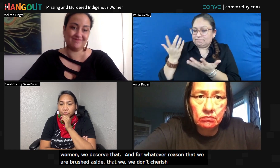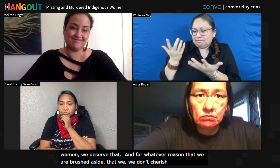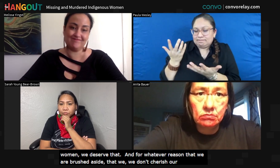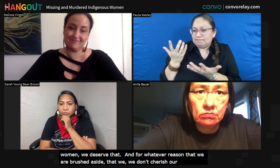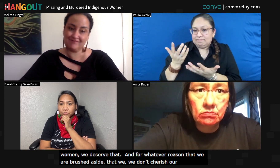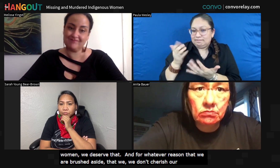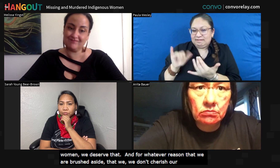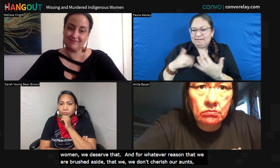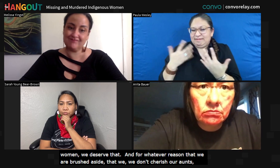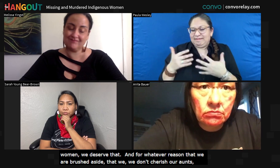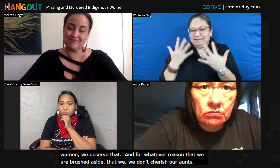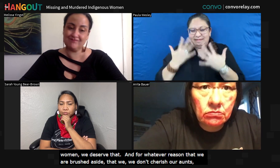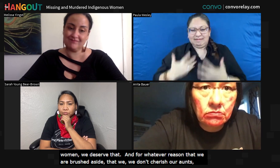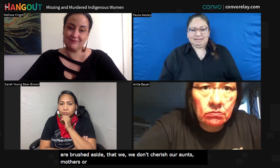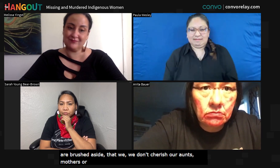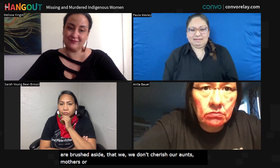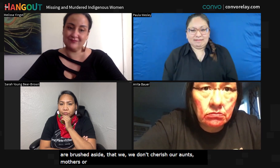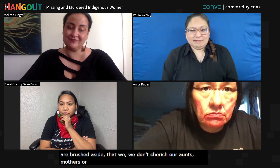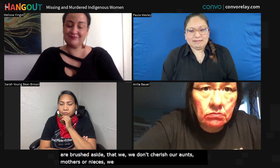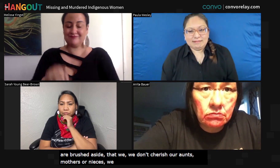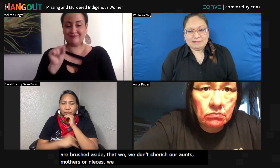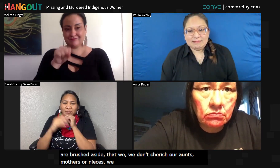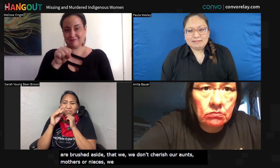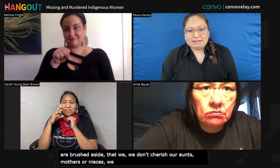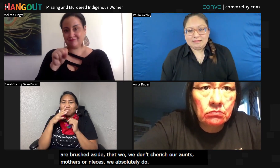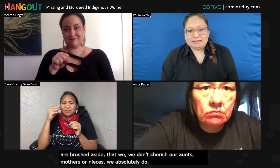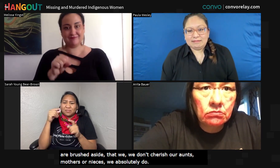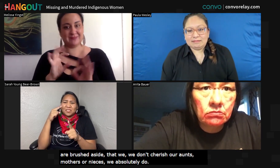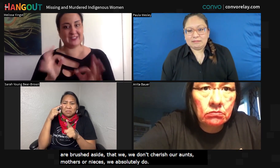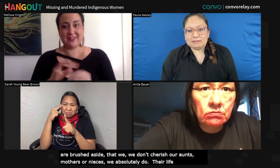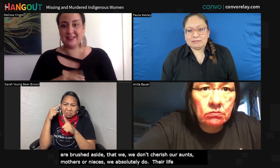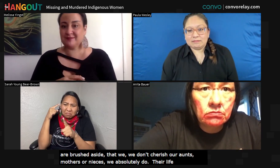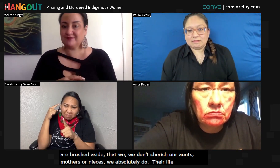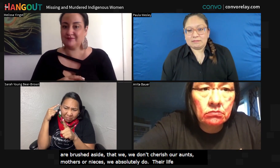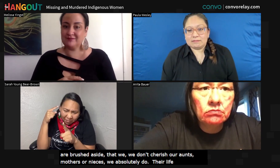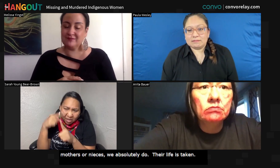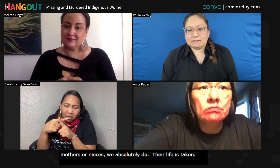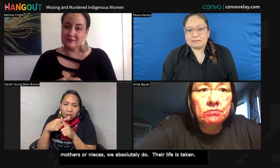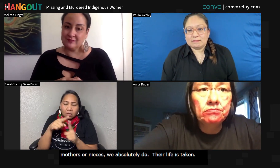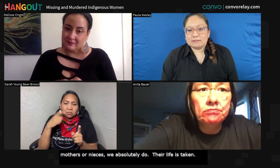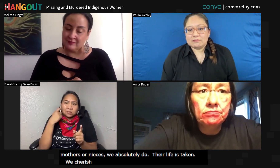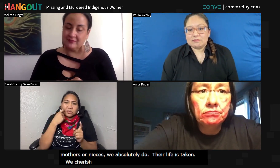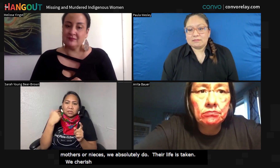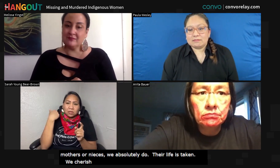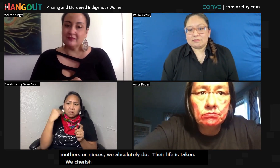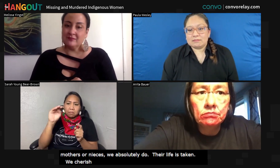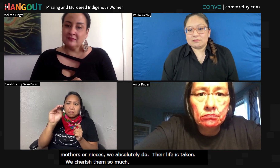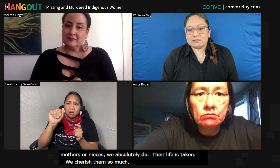do. Their life is taken. We cherish them so much. They're worth the same media coverage that the next woman